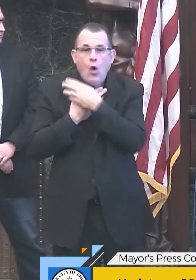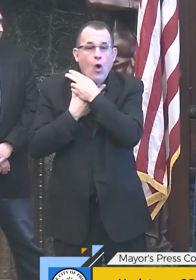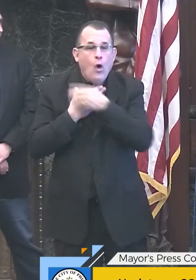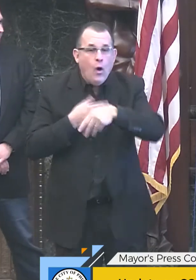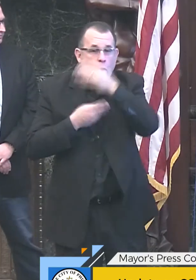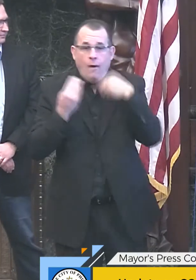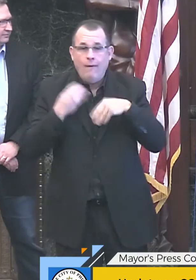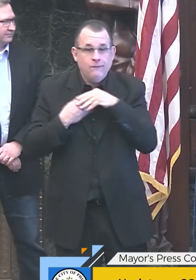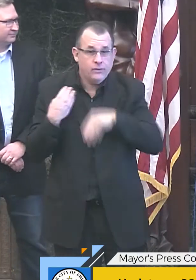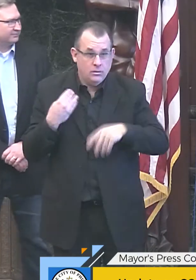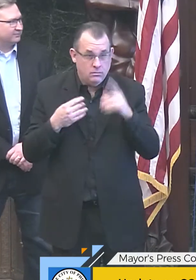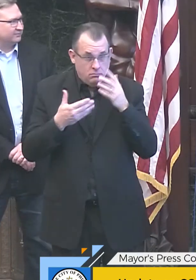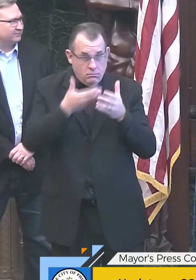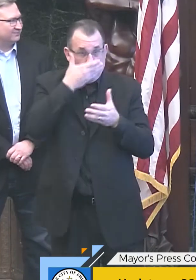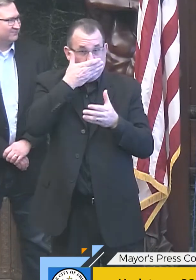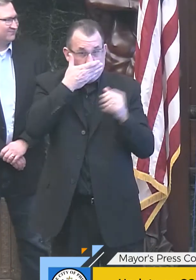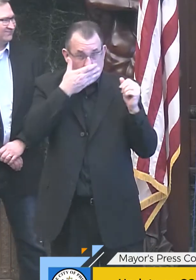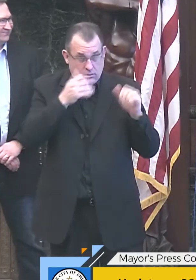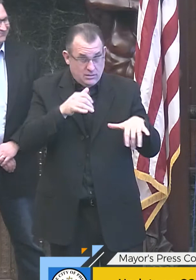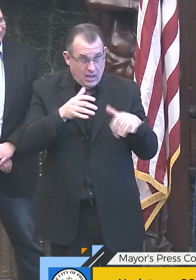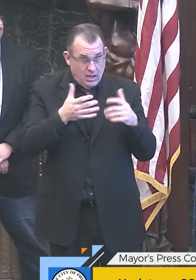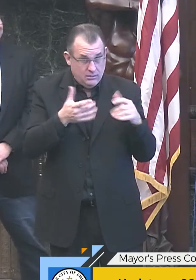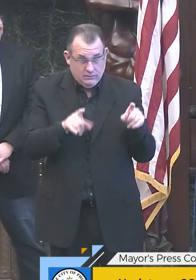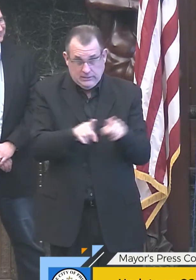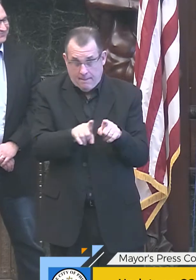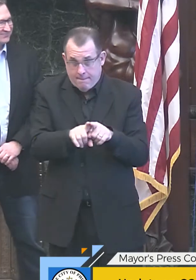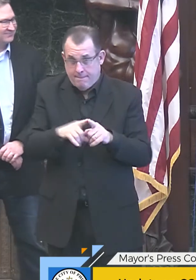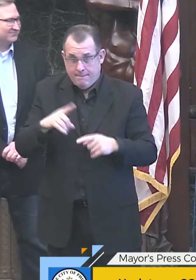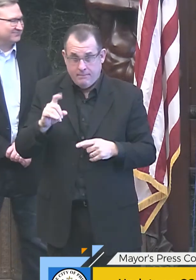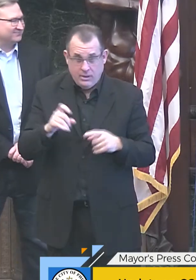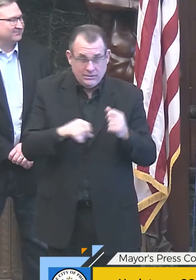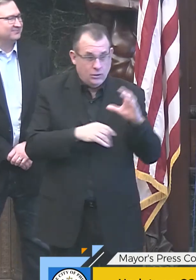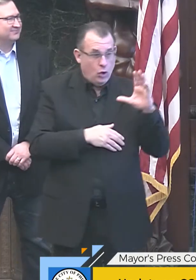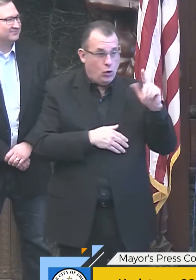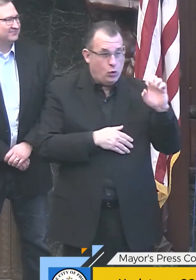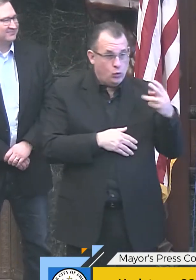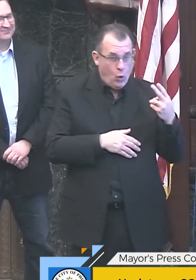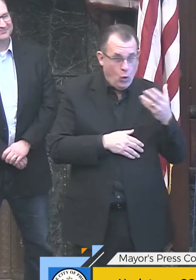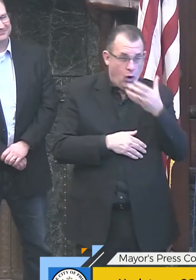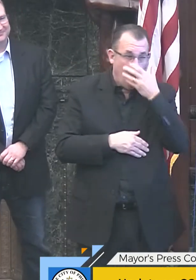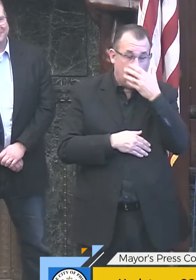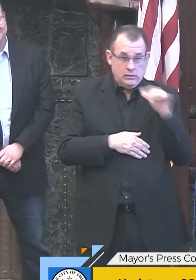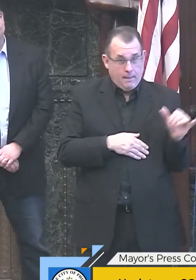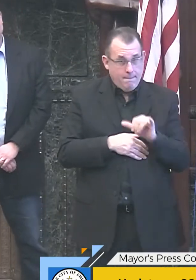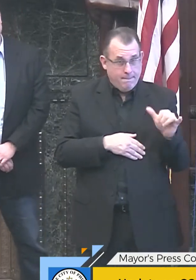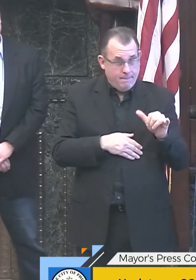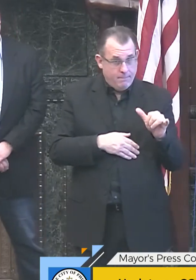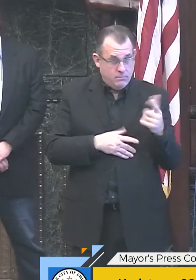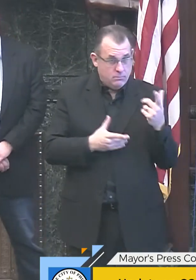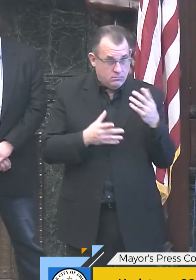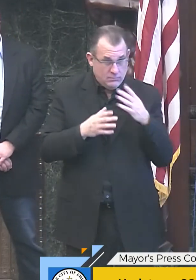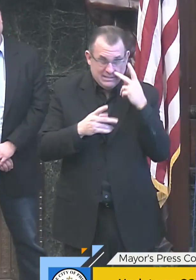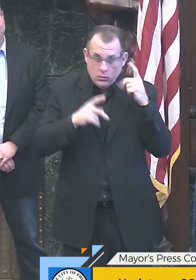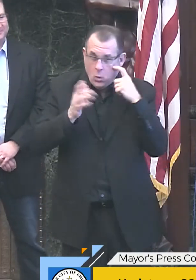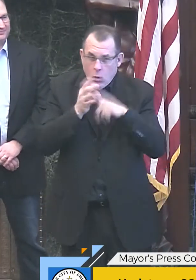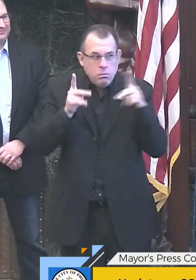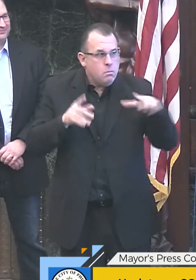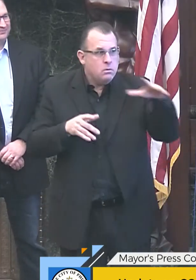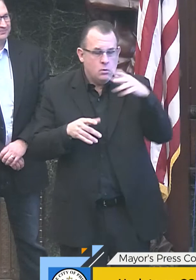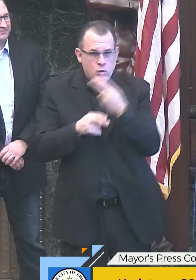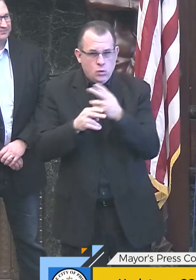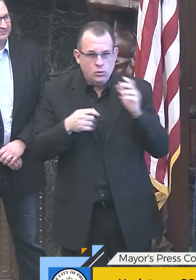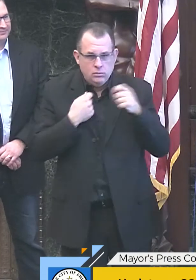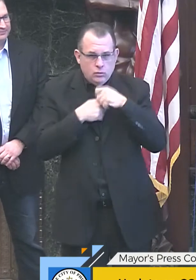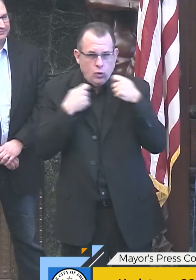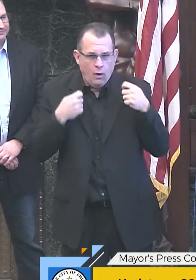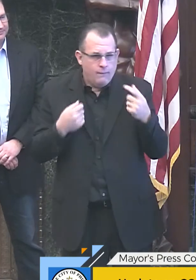your face be the same as the cloth masks that we generally see people wearing? Are